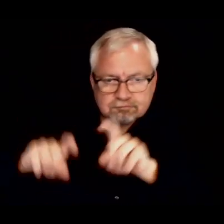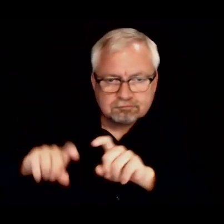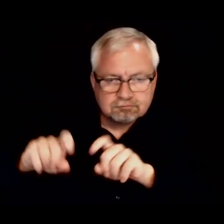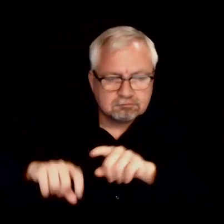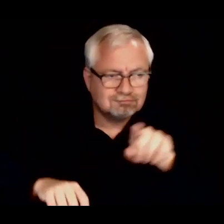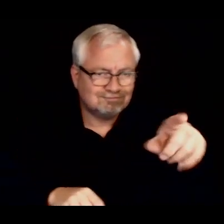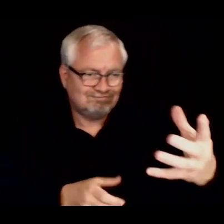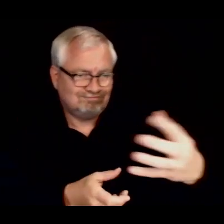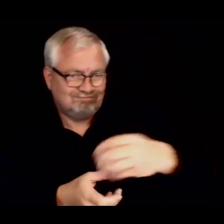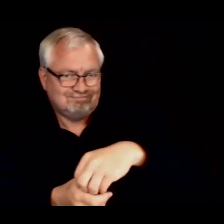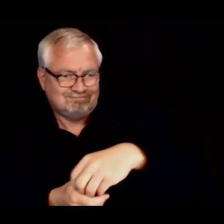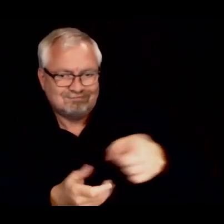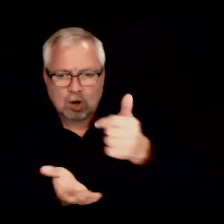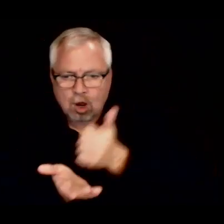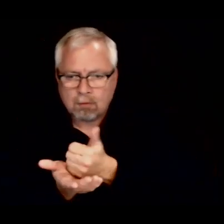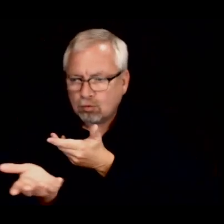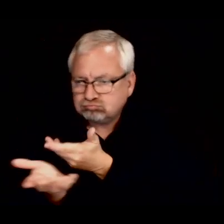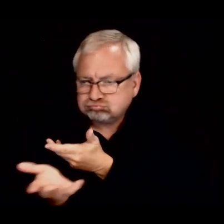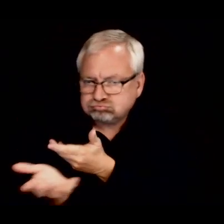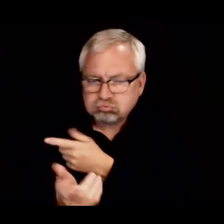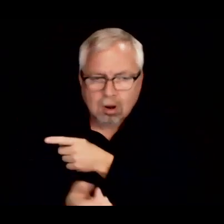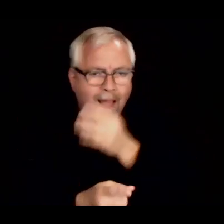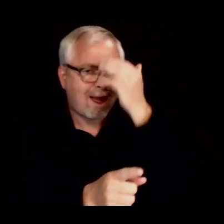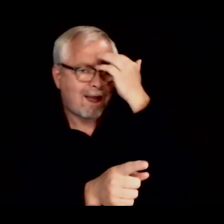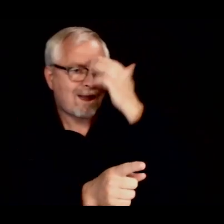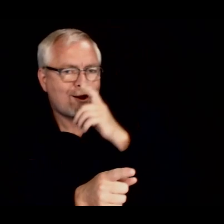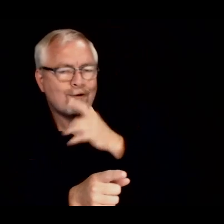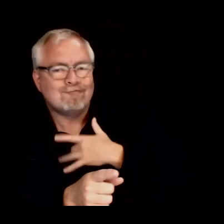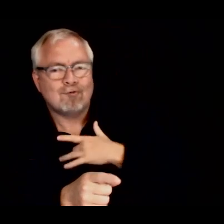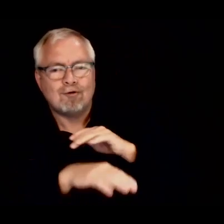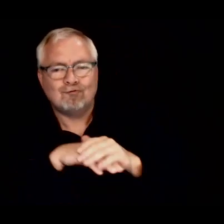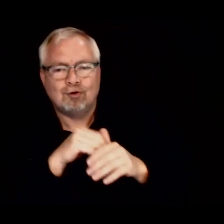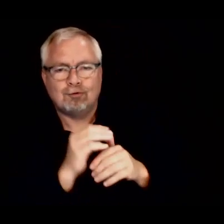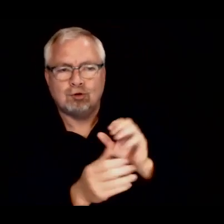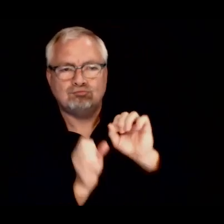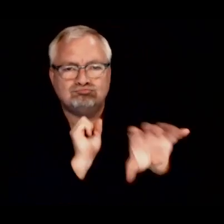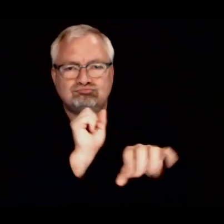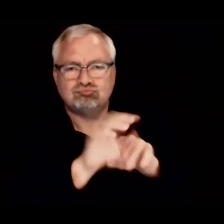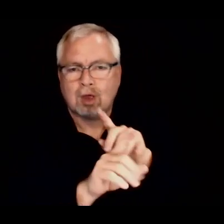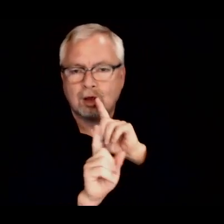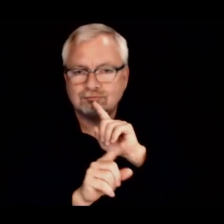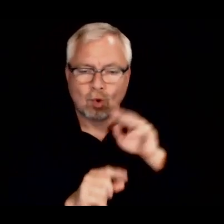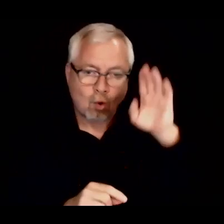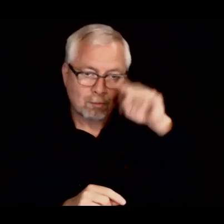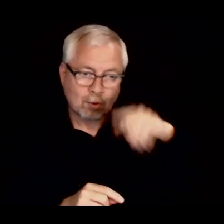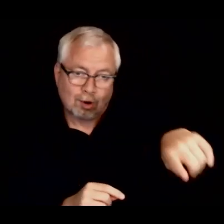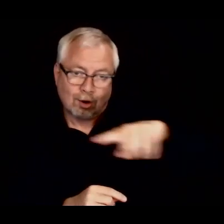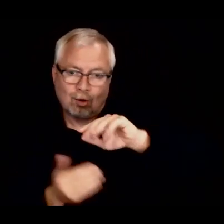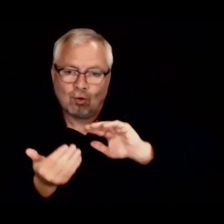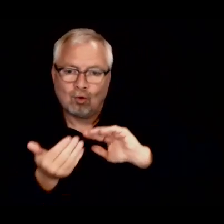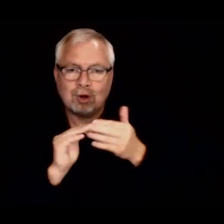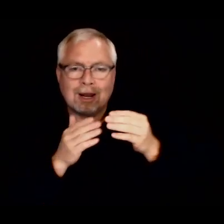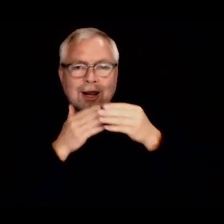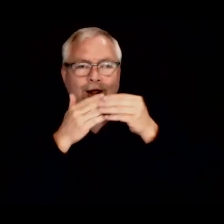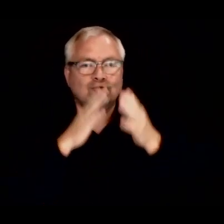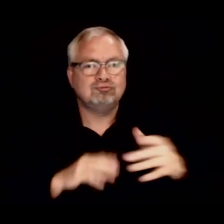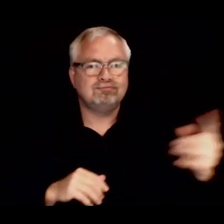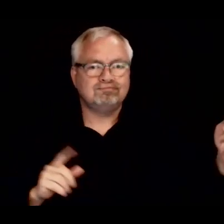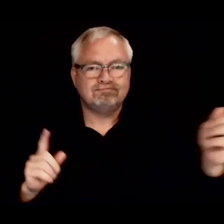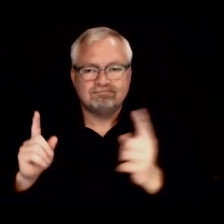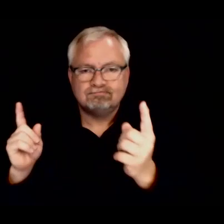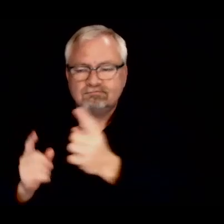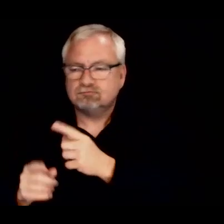well. And so hopefully those community leaders and community voices will be trusted